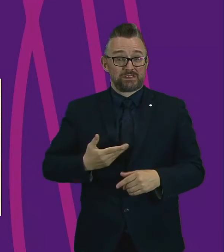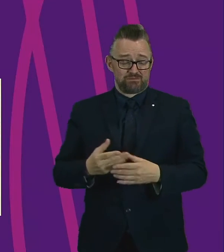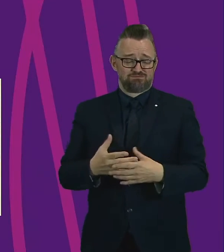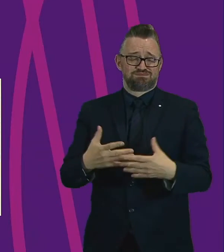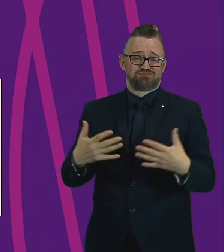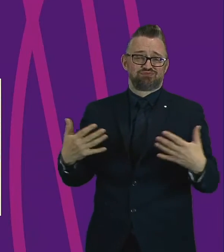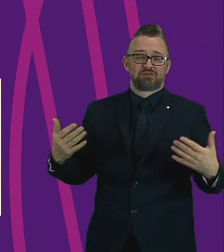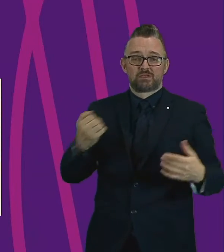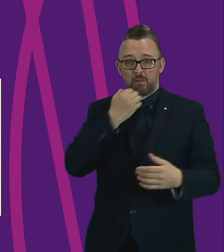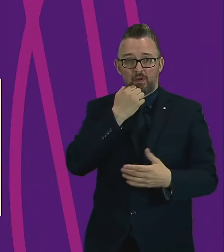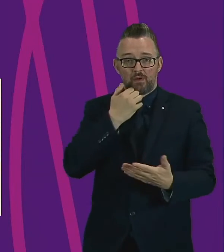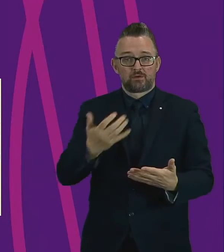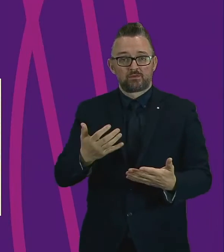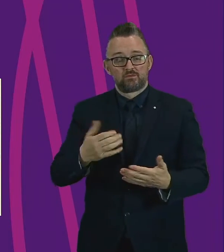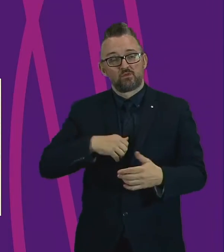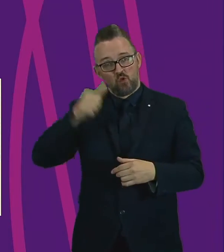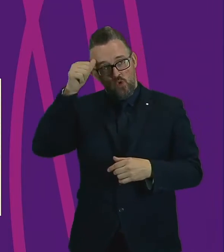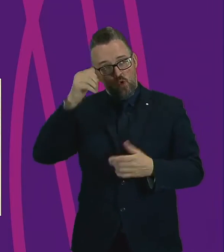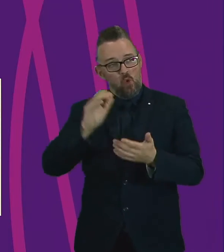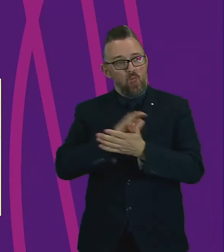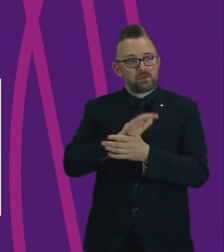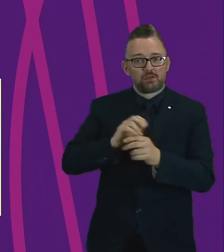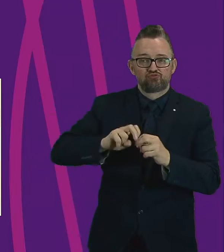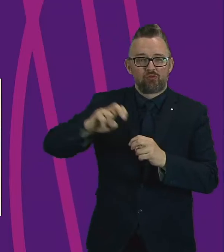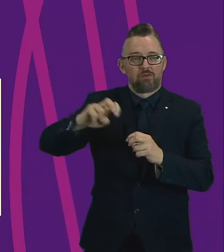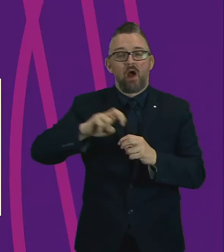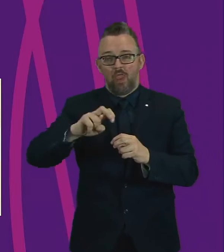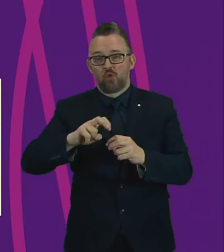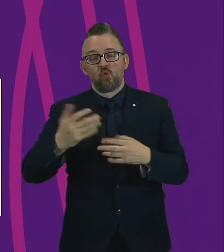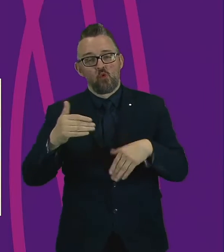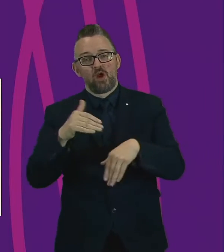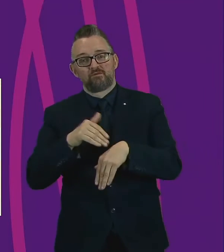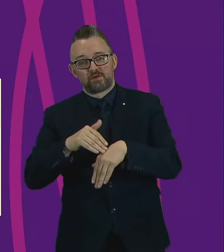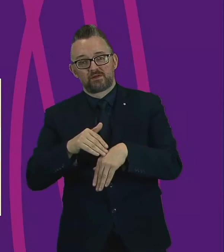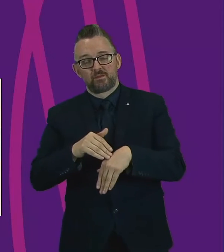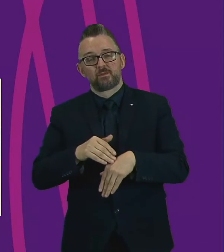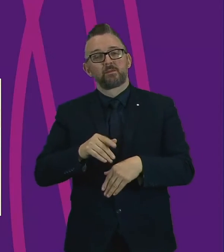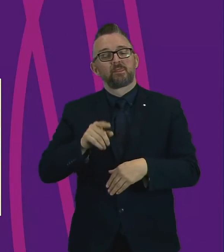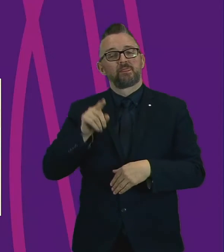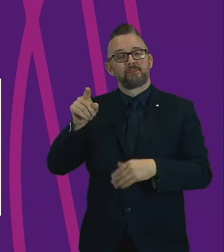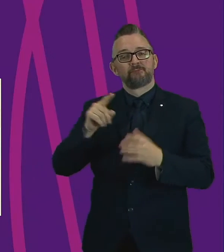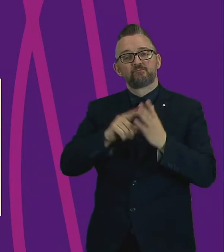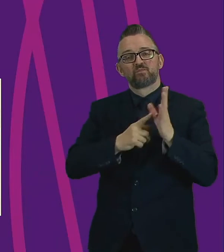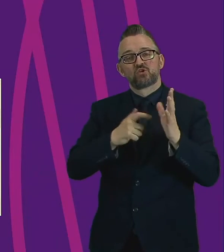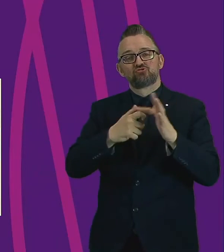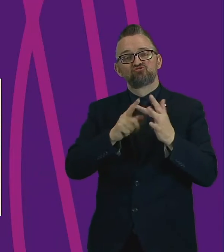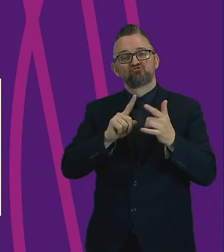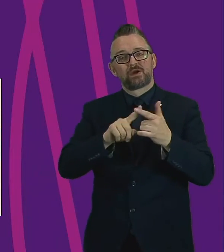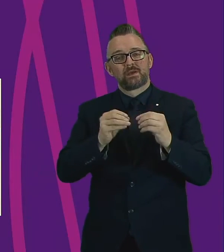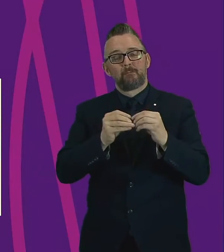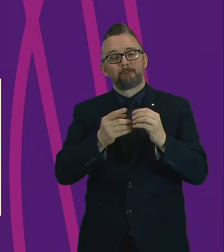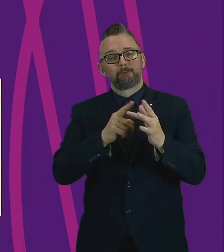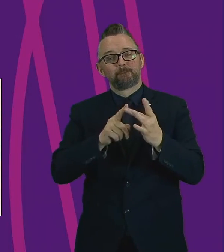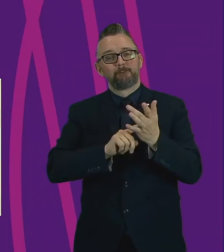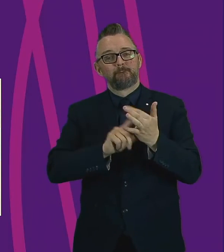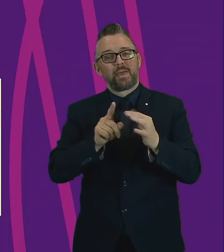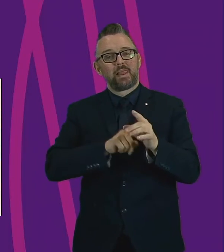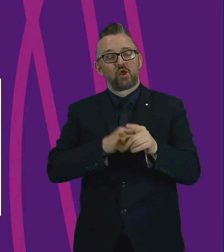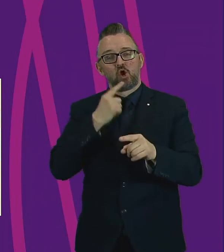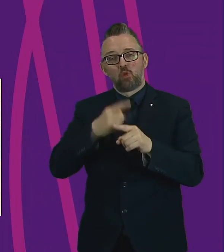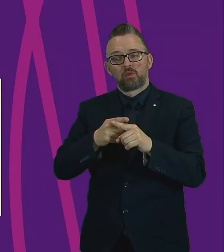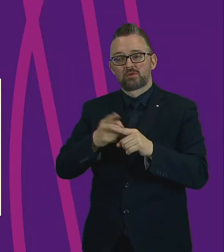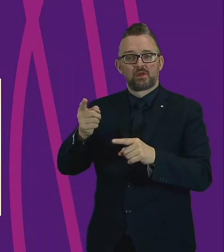We also know that tourism is really badly affected, and Jackie Bailey in her speech talked about maybe March next year for a reopening